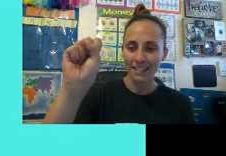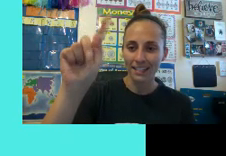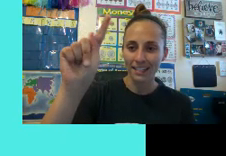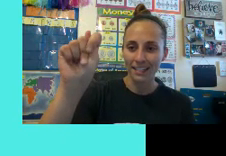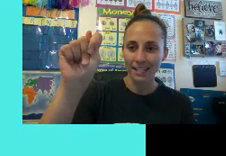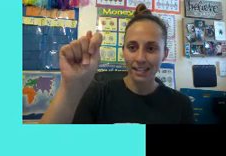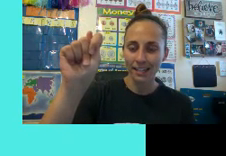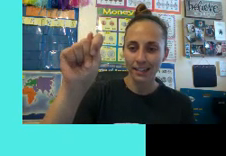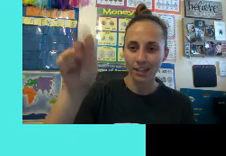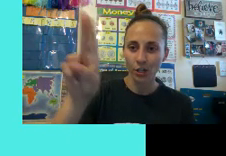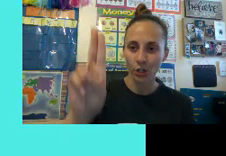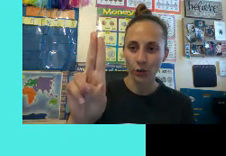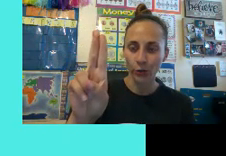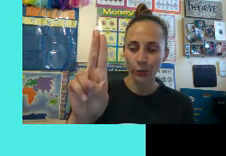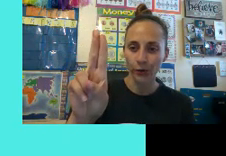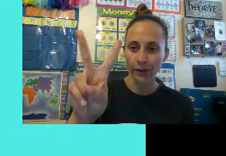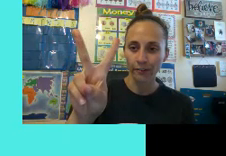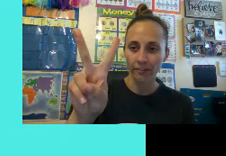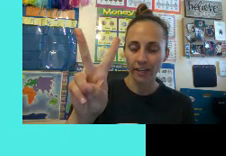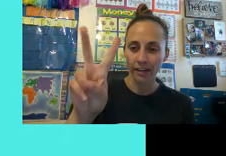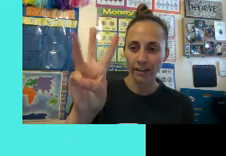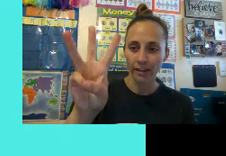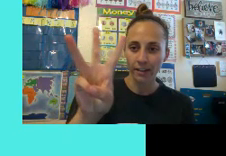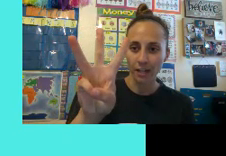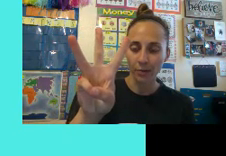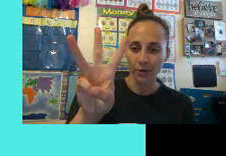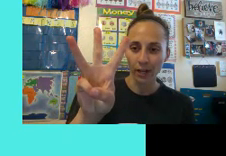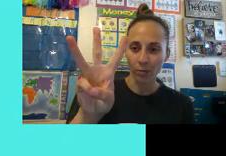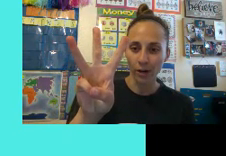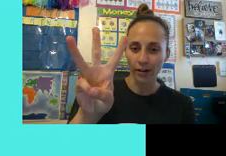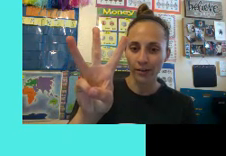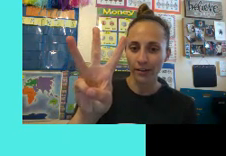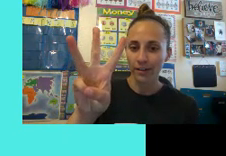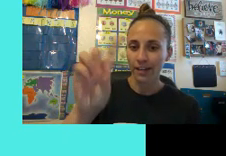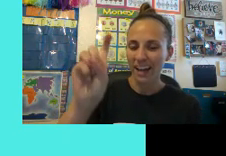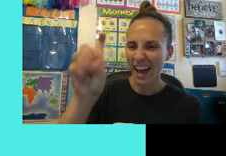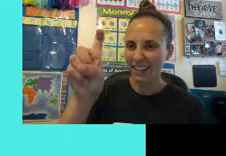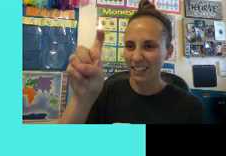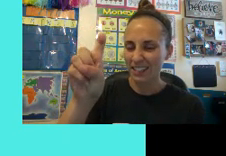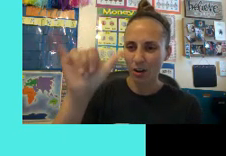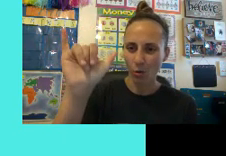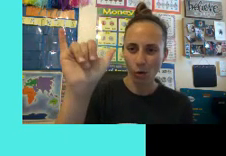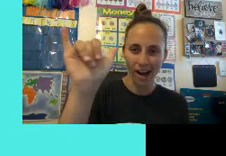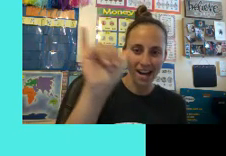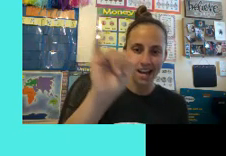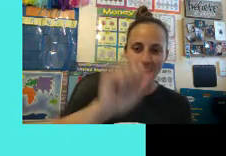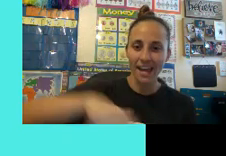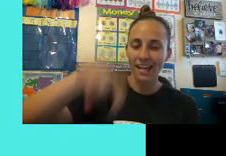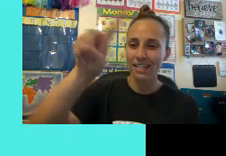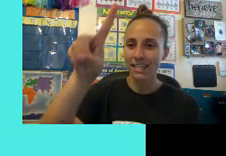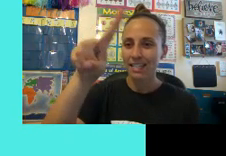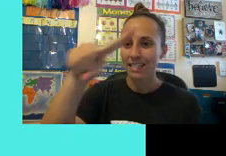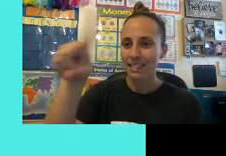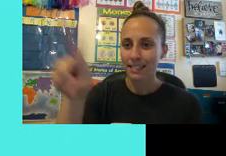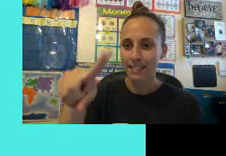S, T, U, V. W like water. X, Y,